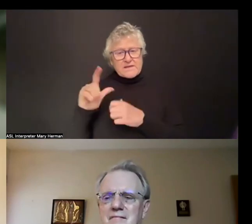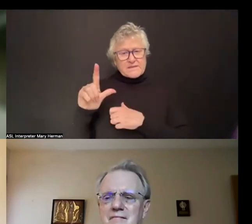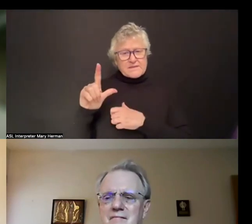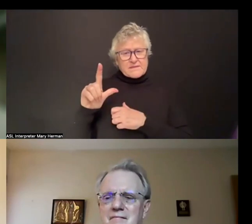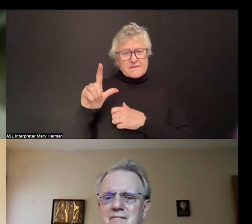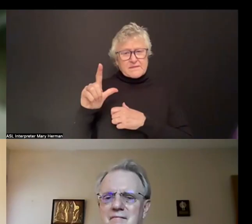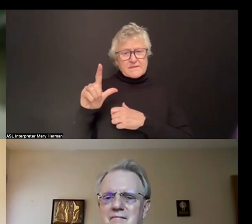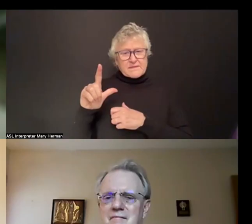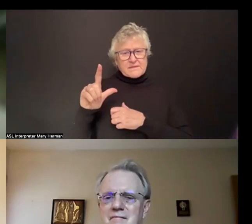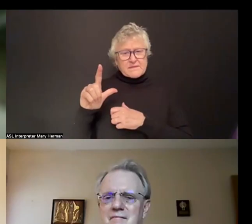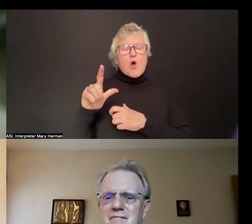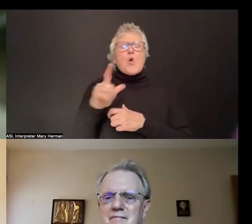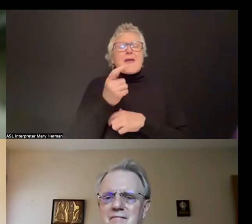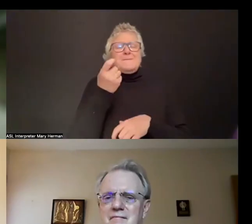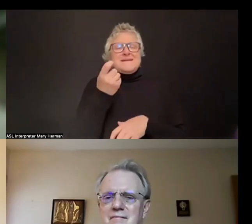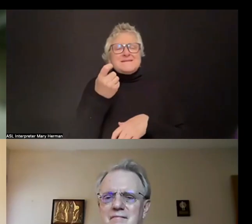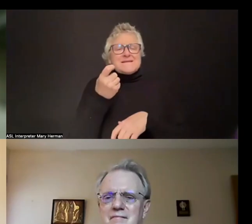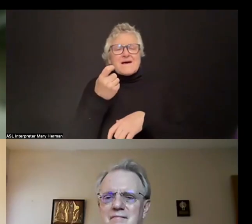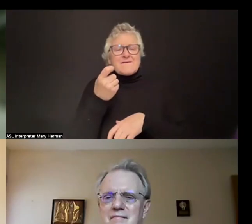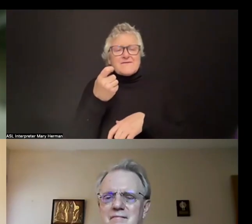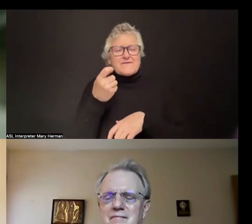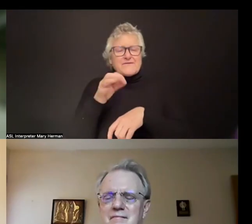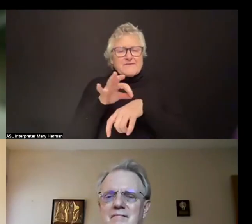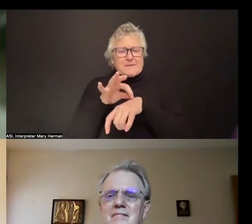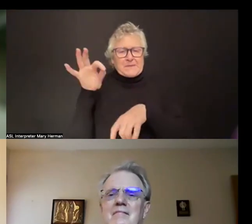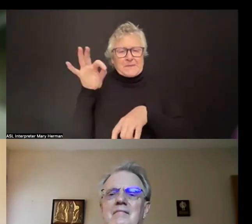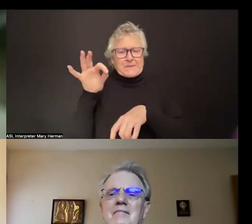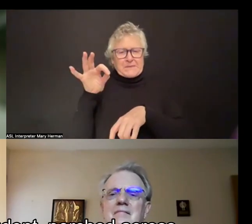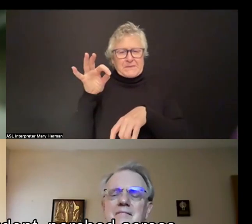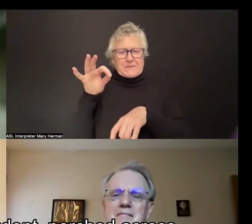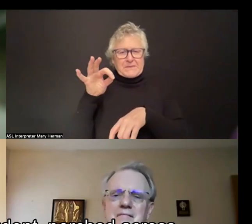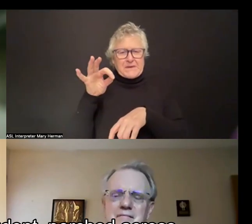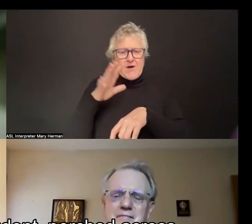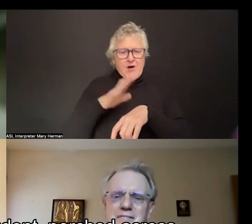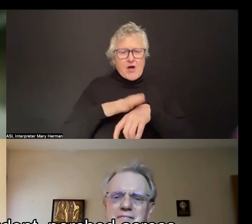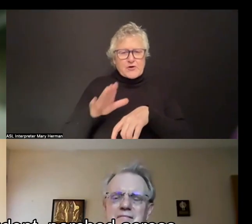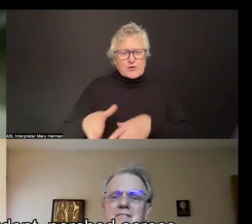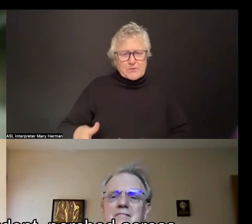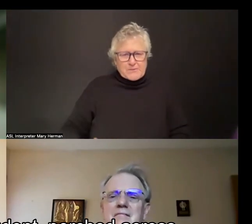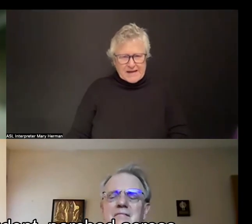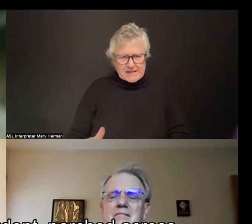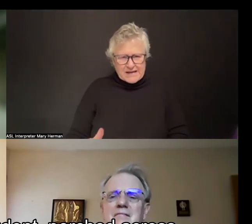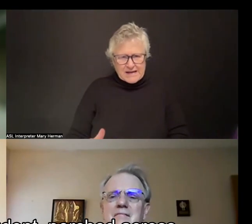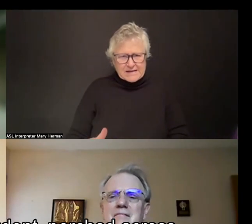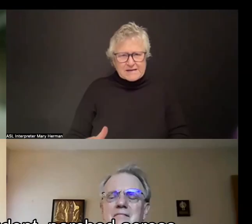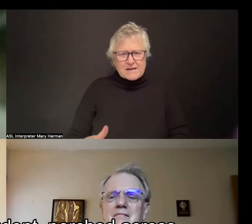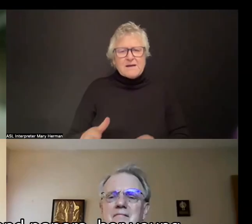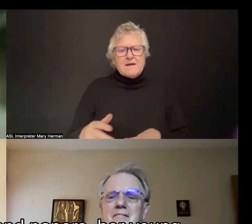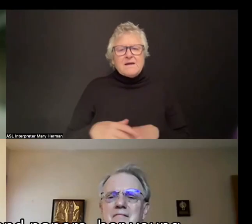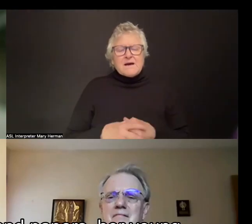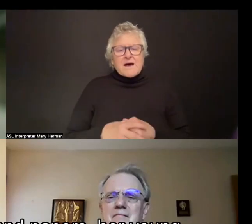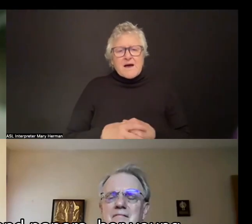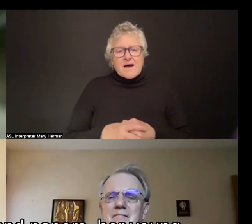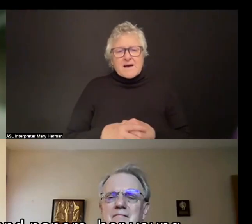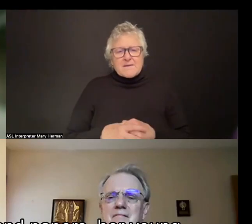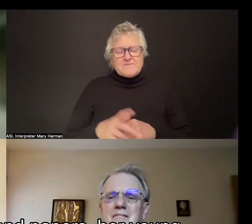sun. Marion plucked it off. Keep reading, said Kay. Marion eyed the student perched across from her in the only office chair not heaped with